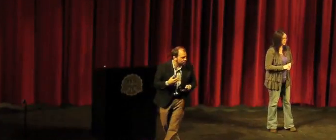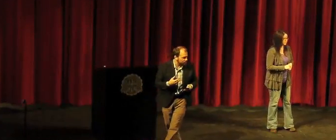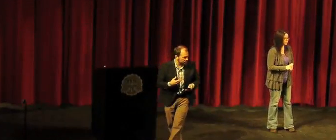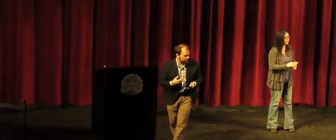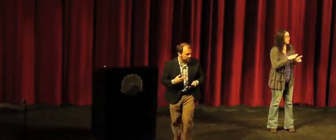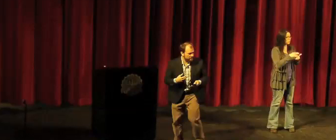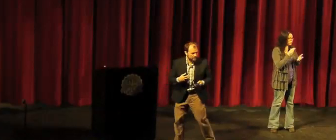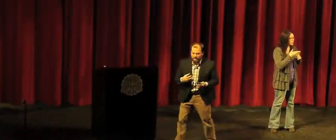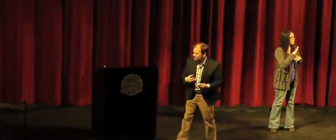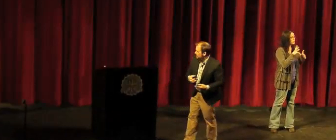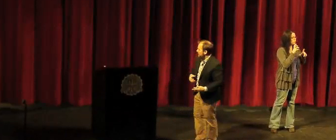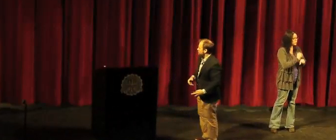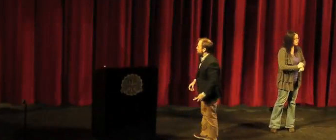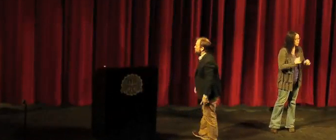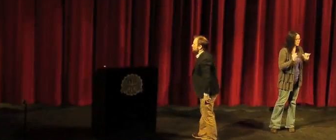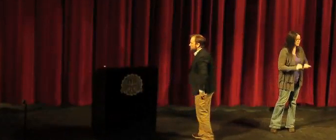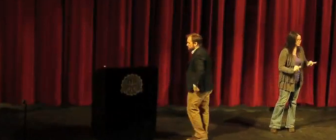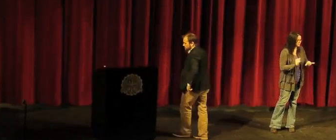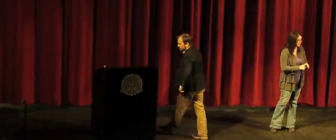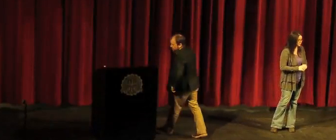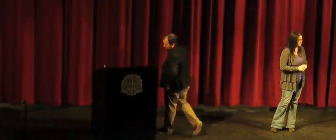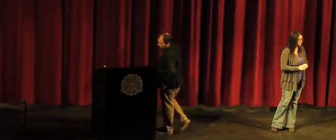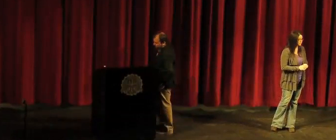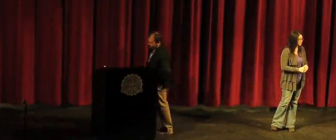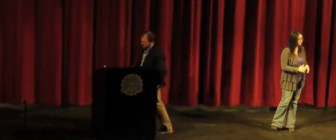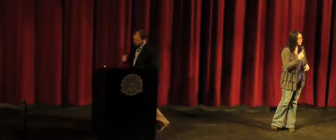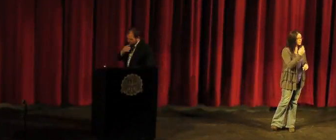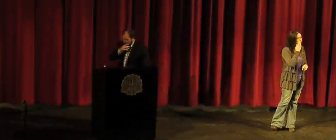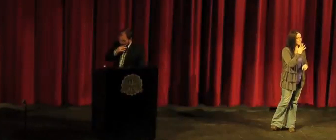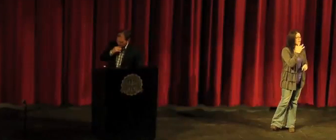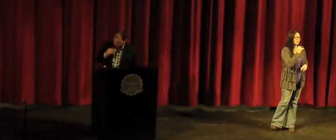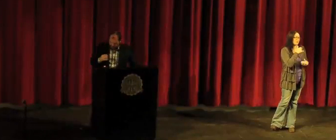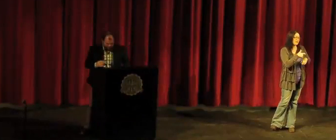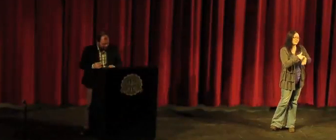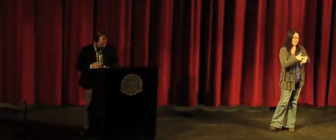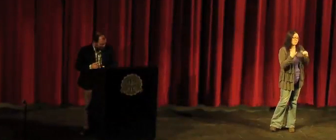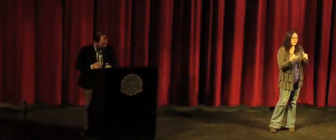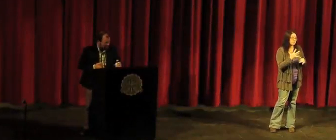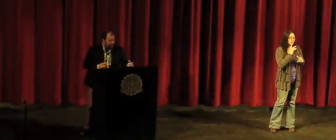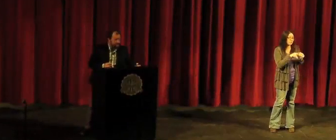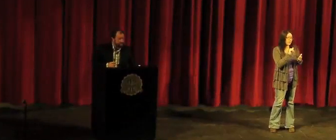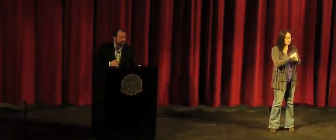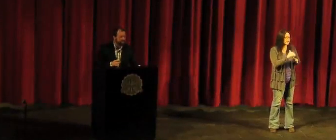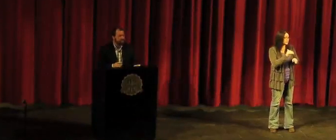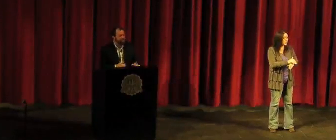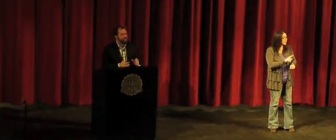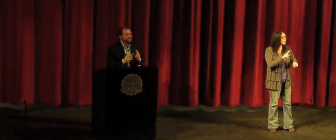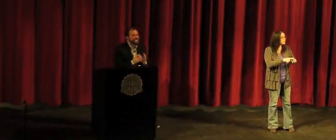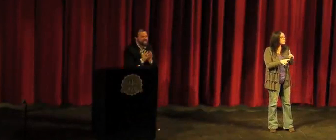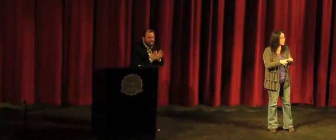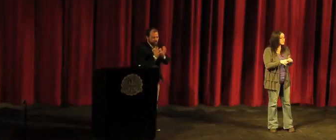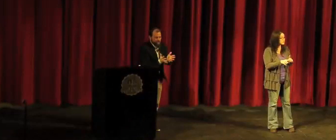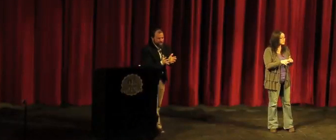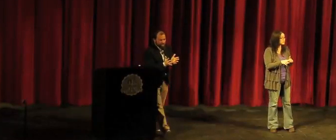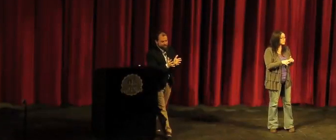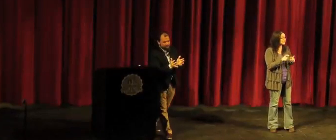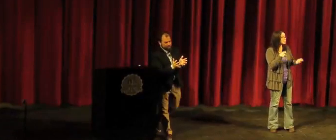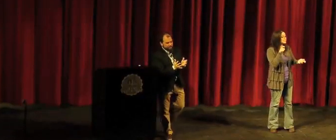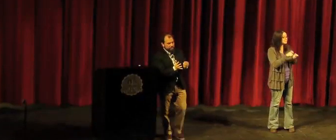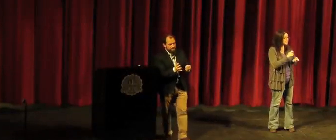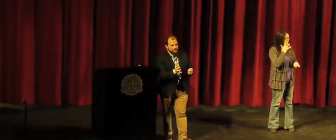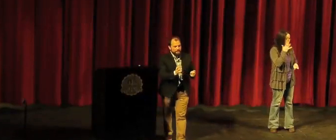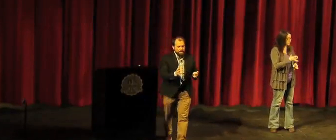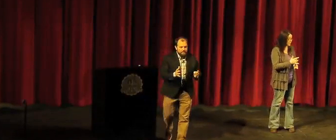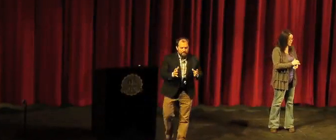the ritual. And so it's one of the reasons why we don't have time, unfortunately, to talk about this tonight. But it's precisely why